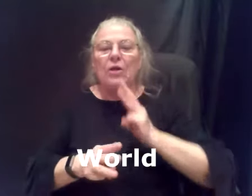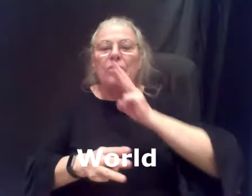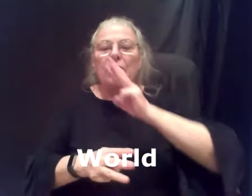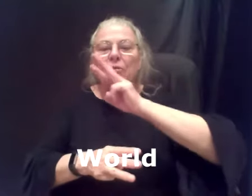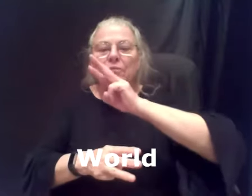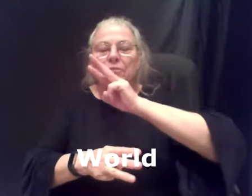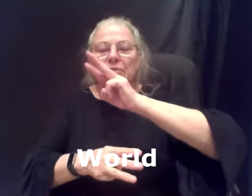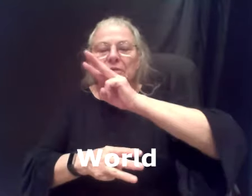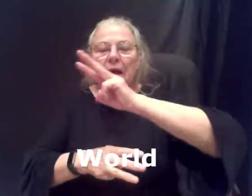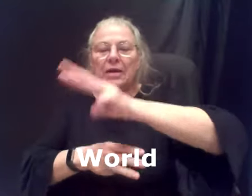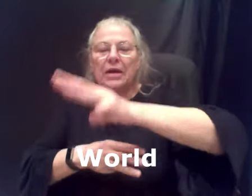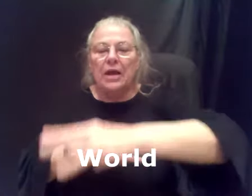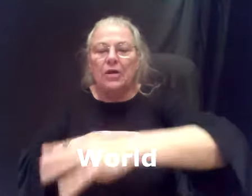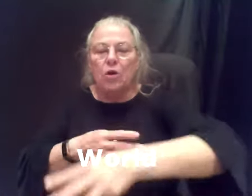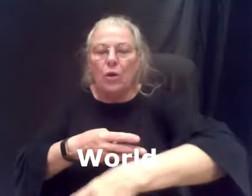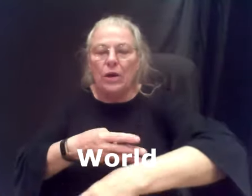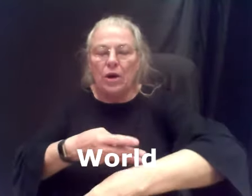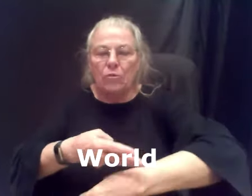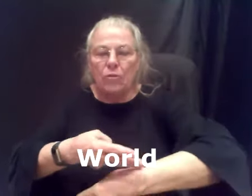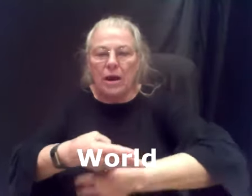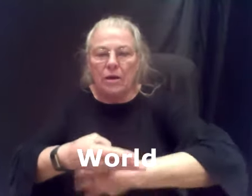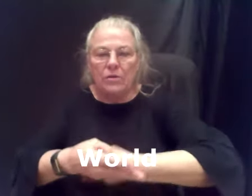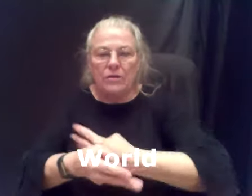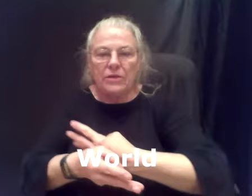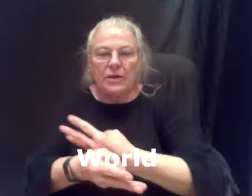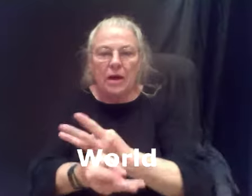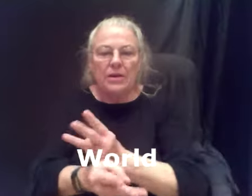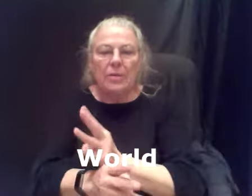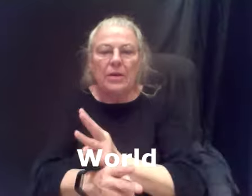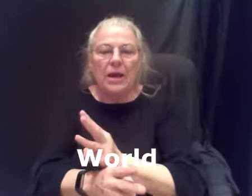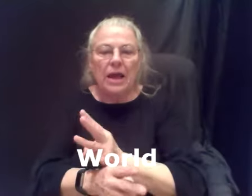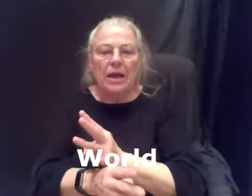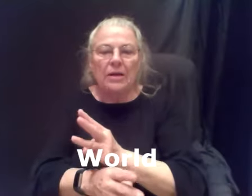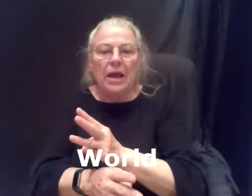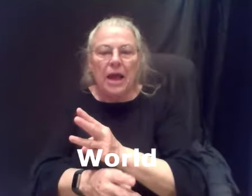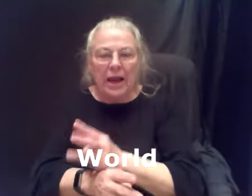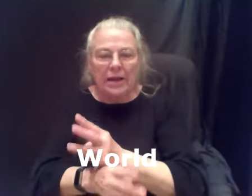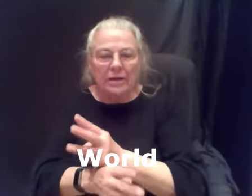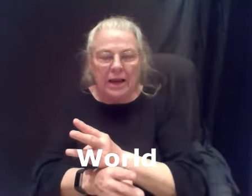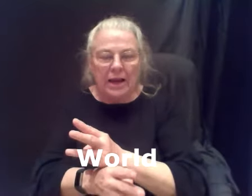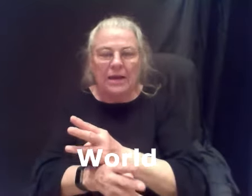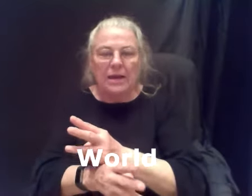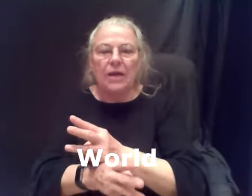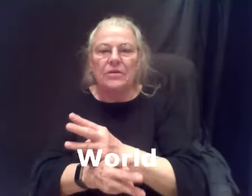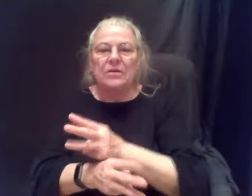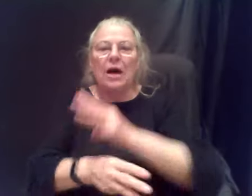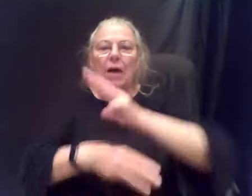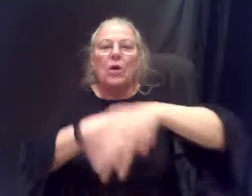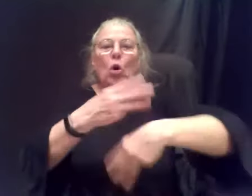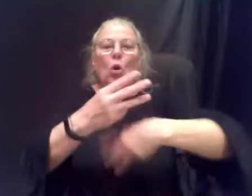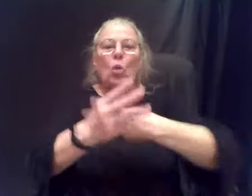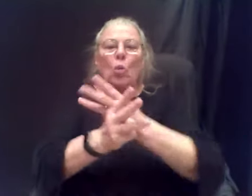the dominant hand going around the non-dominant hand and landing at the top. World.